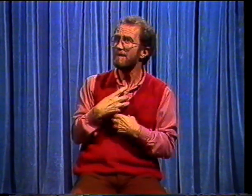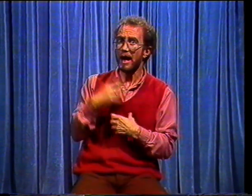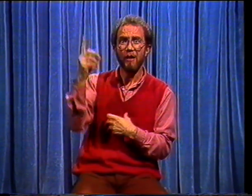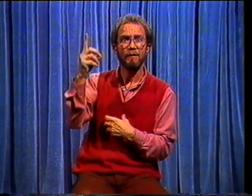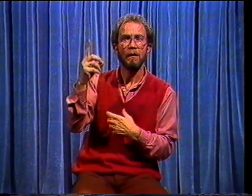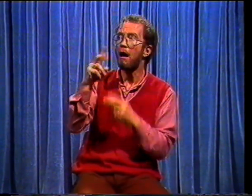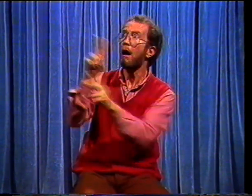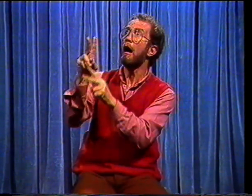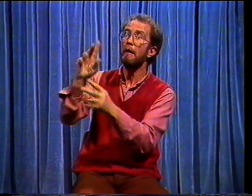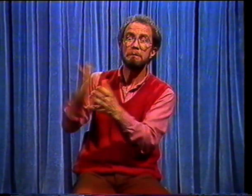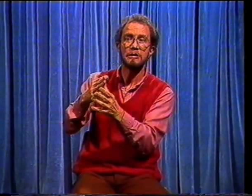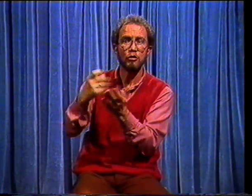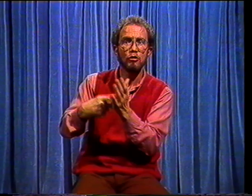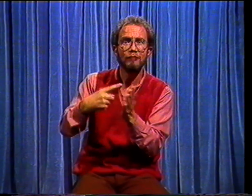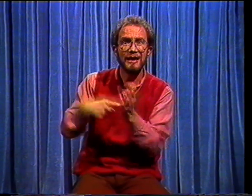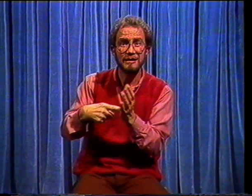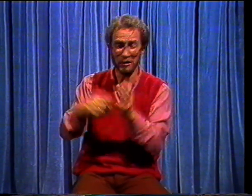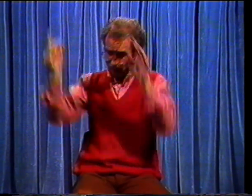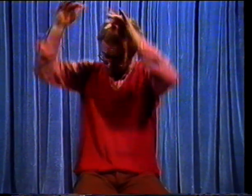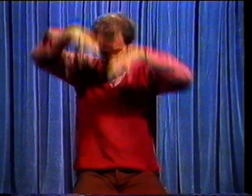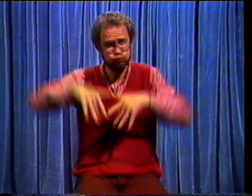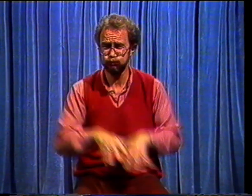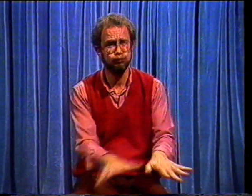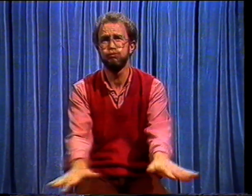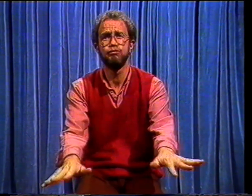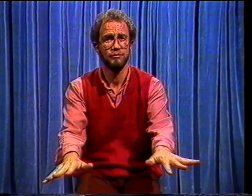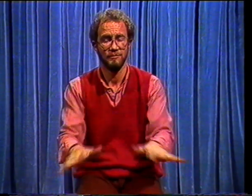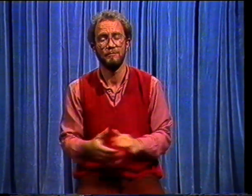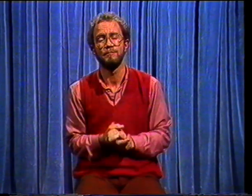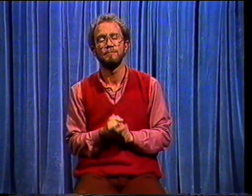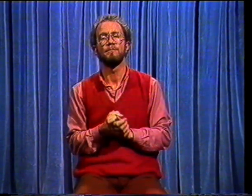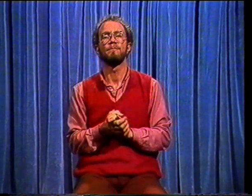they're in fear of the cat, and they see the cat. They rush downstairs.